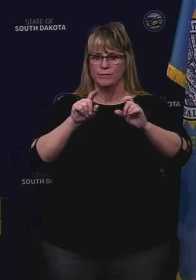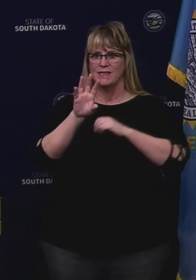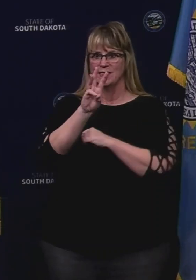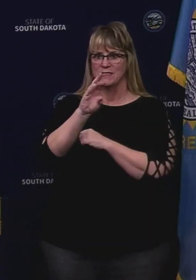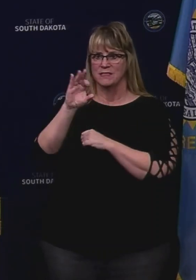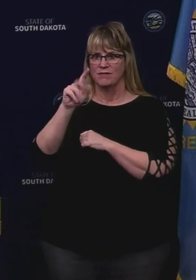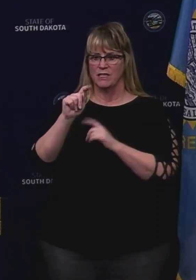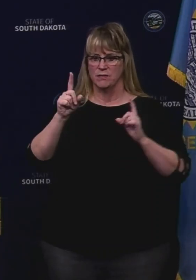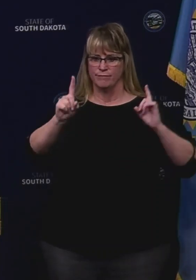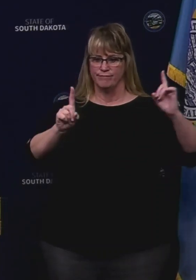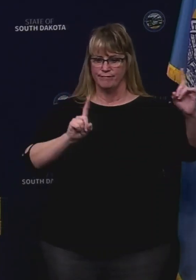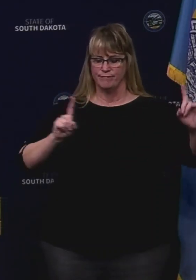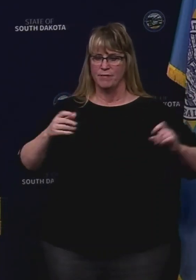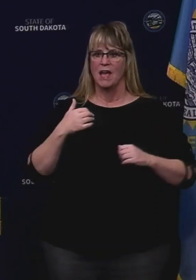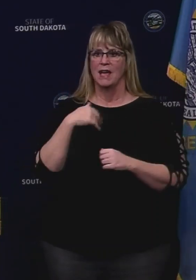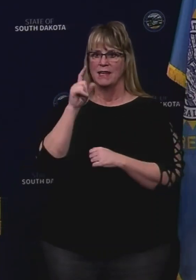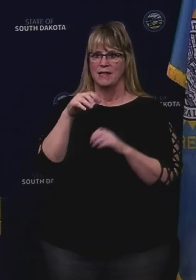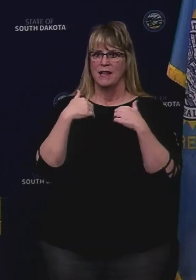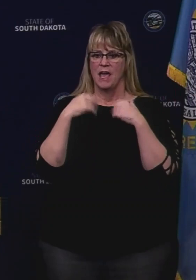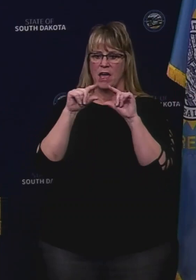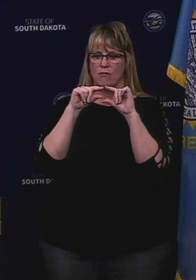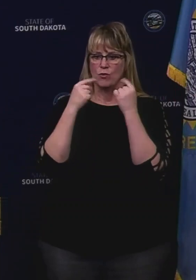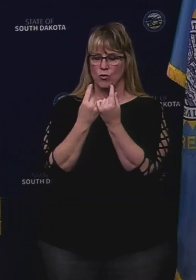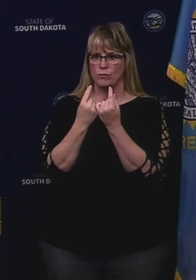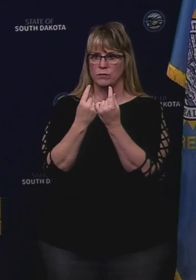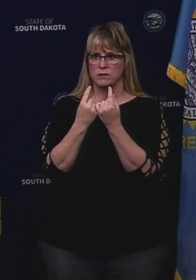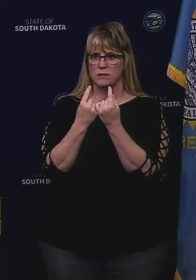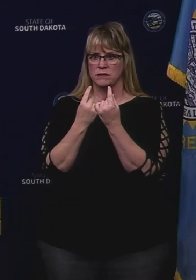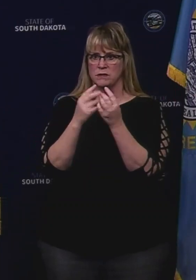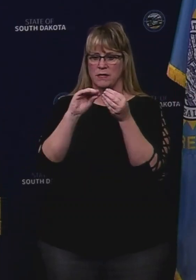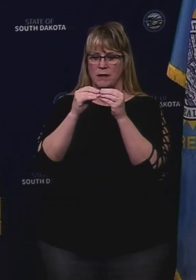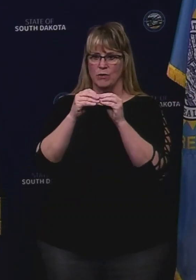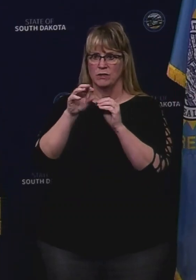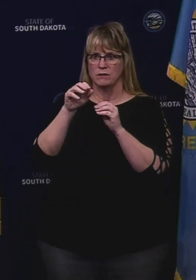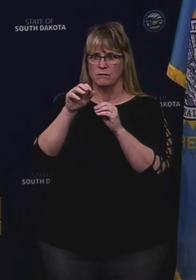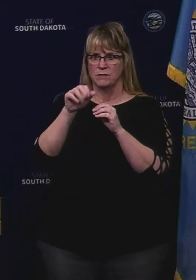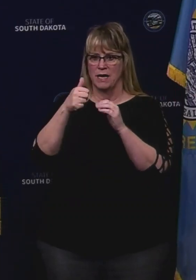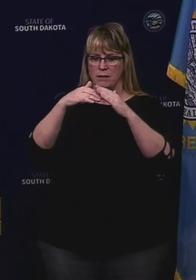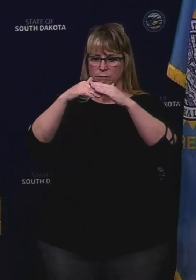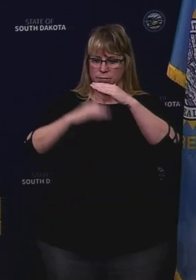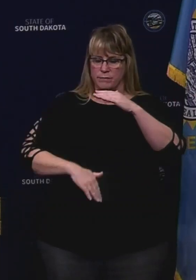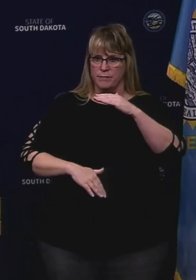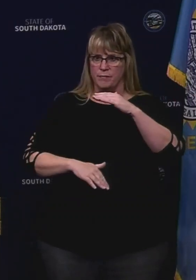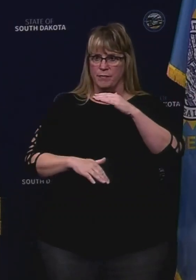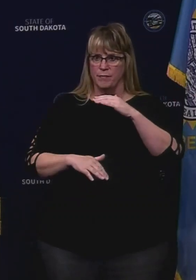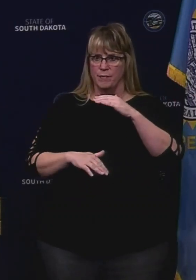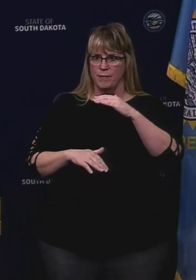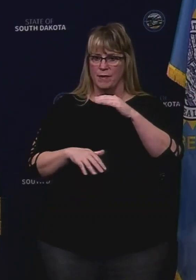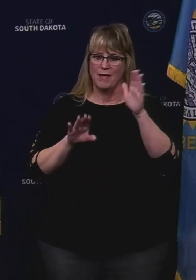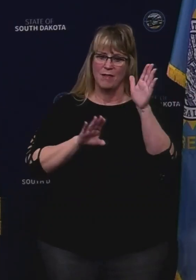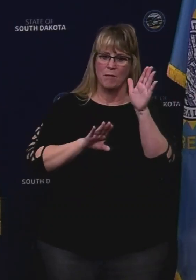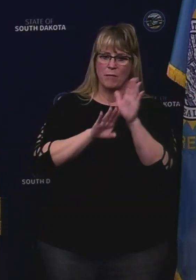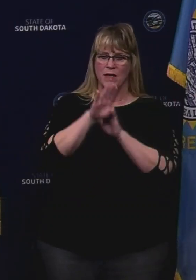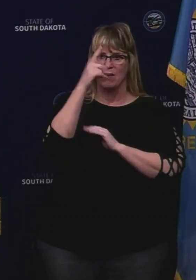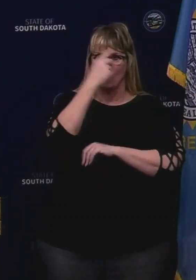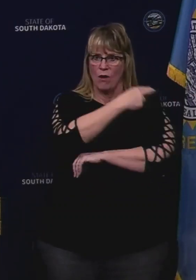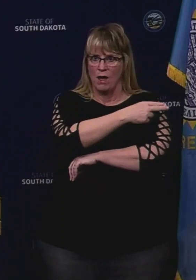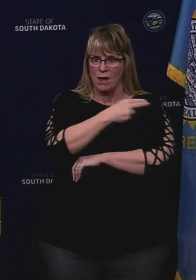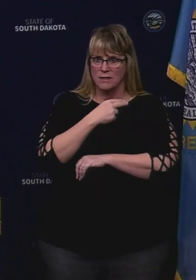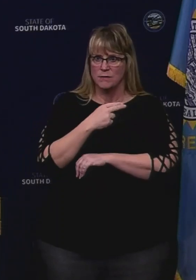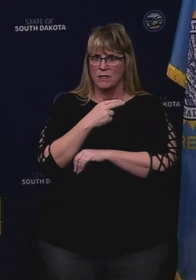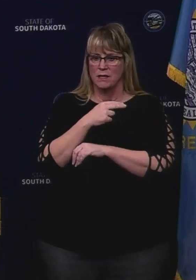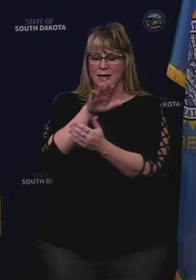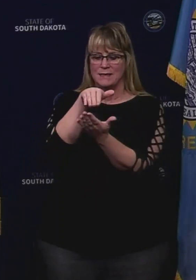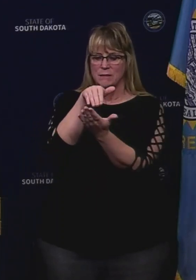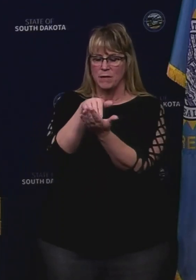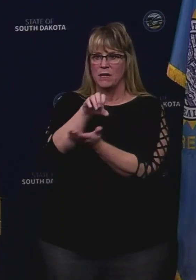distancing. I need to have groups under the size of 10 throughout the state. Our peak infection and hospitalization date remains